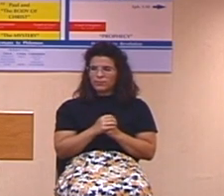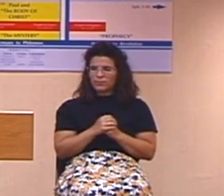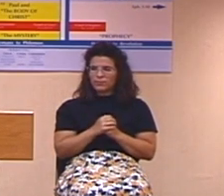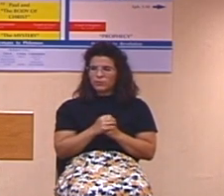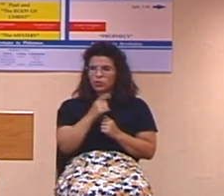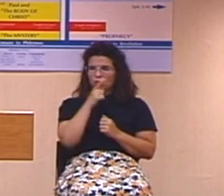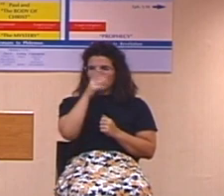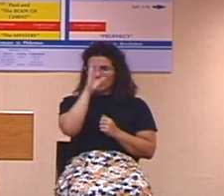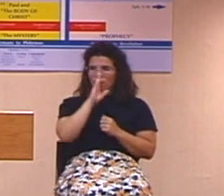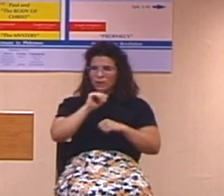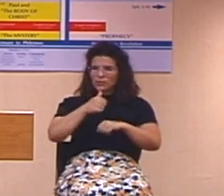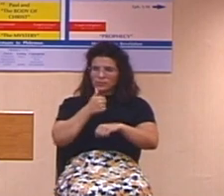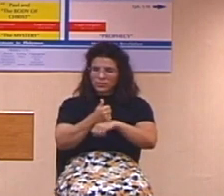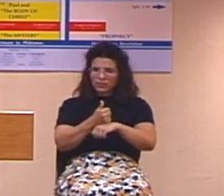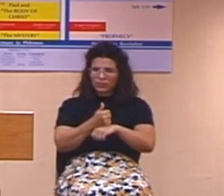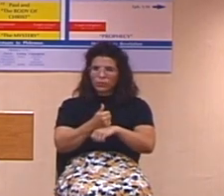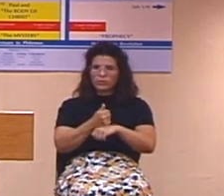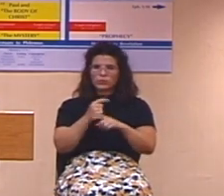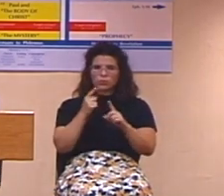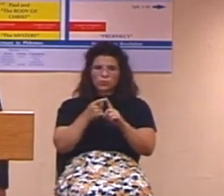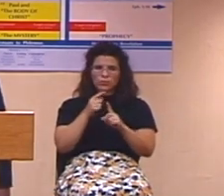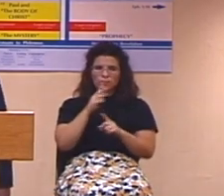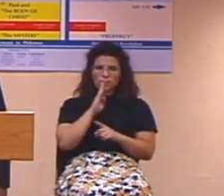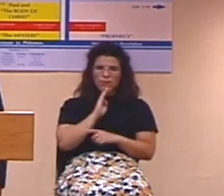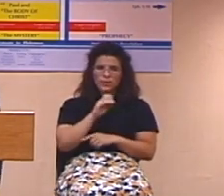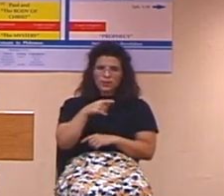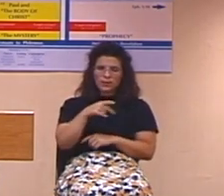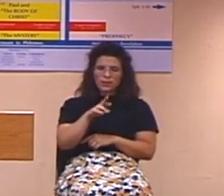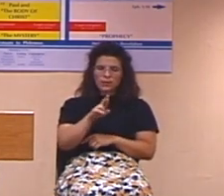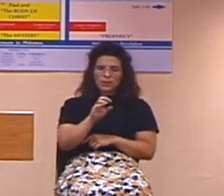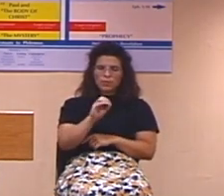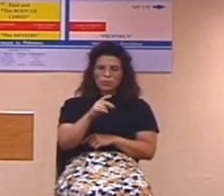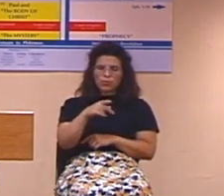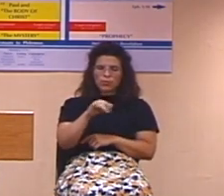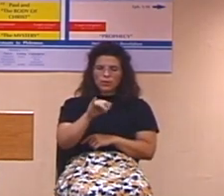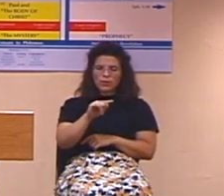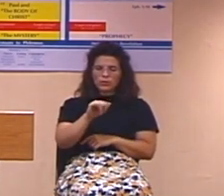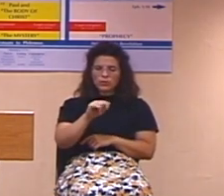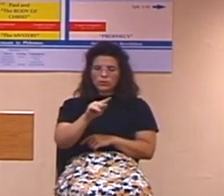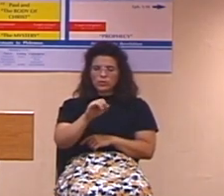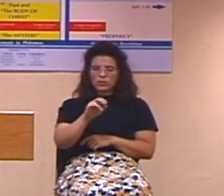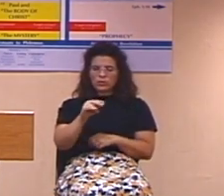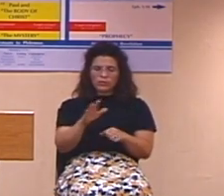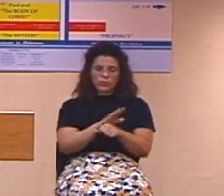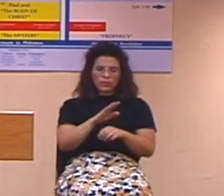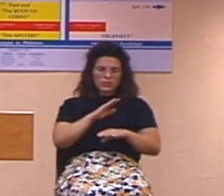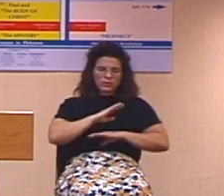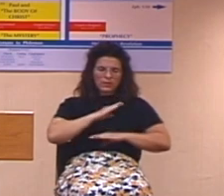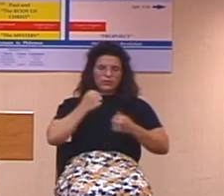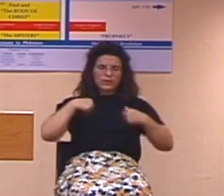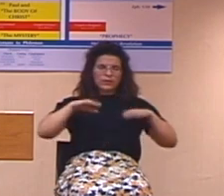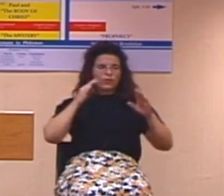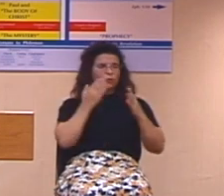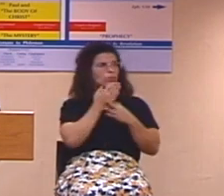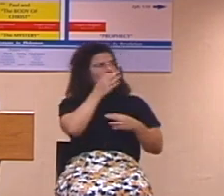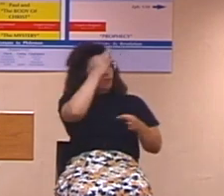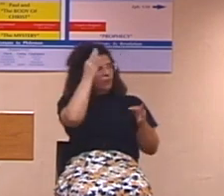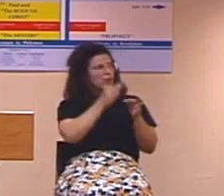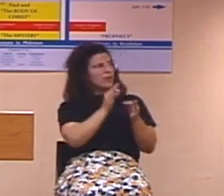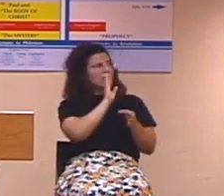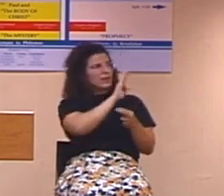25. Whom God has set forth to be a propitiation through faith in what? His blood. Oh, you guys over there